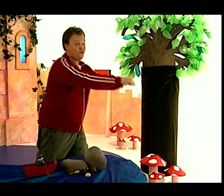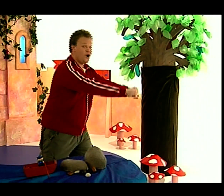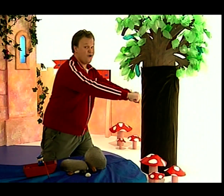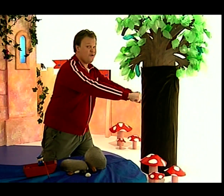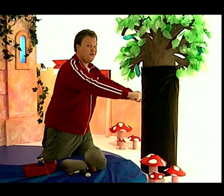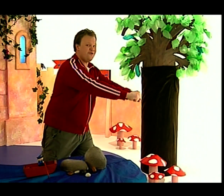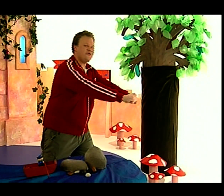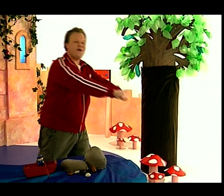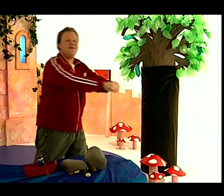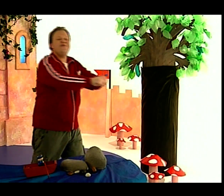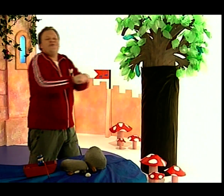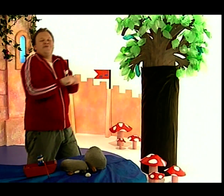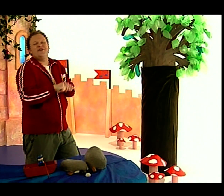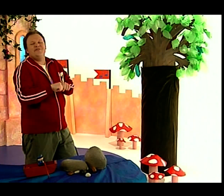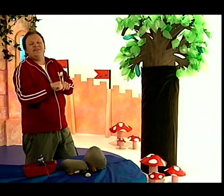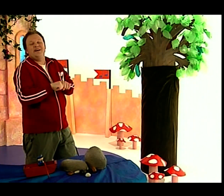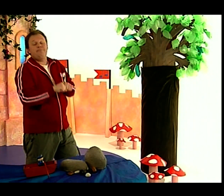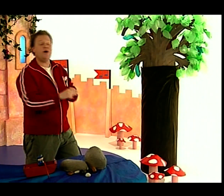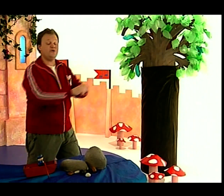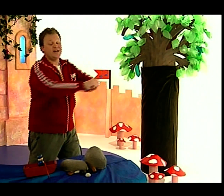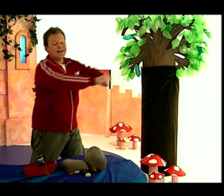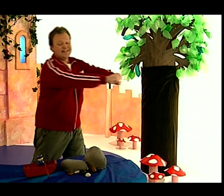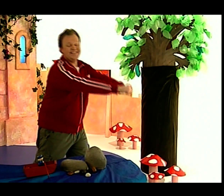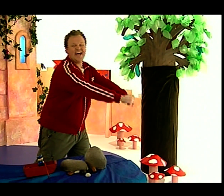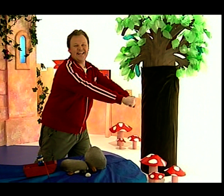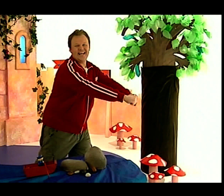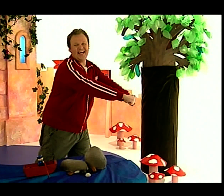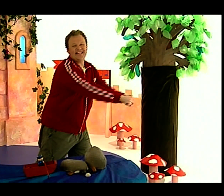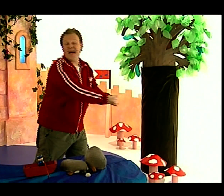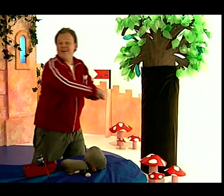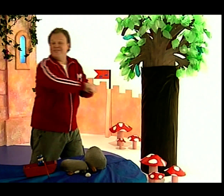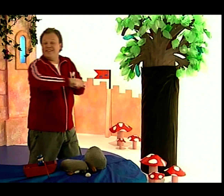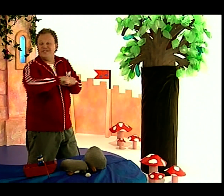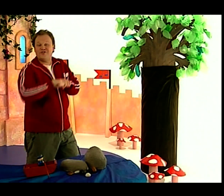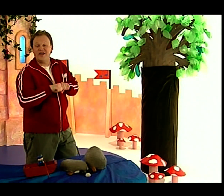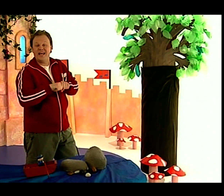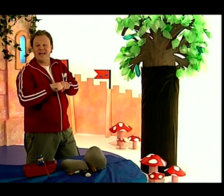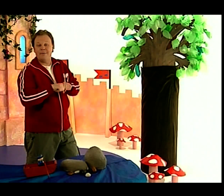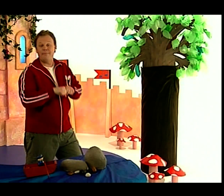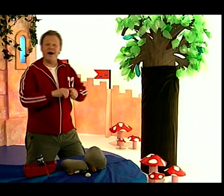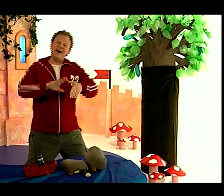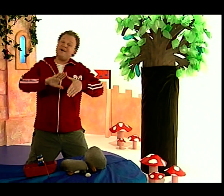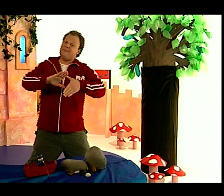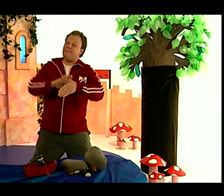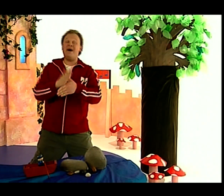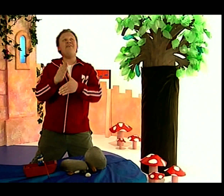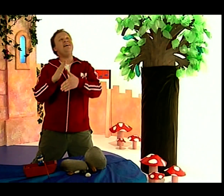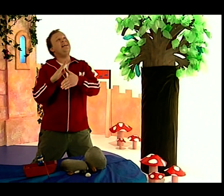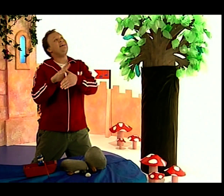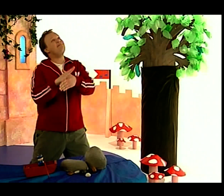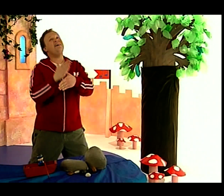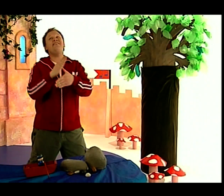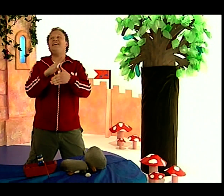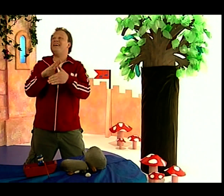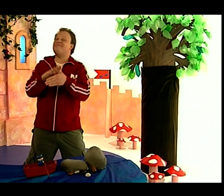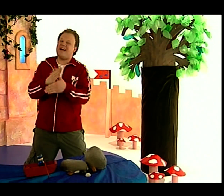Row, row, row your boat gently down the stream. Merrily, merrily,